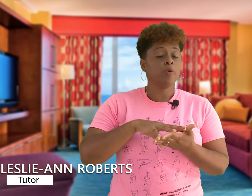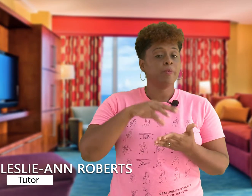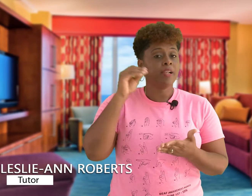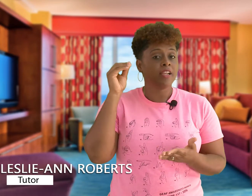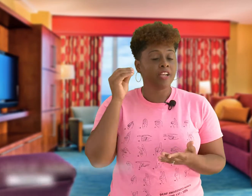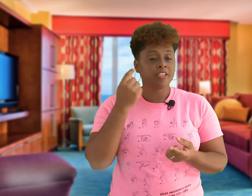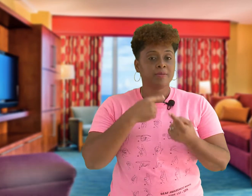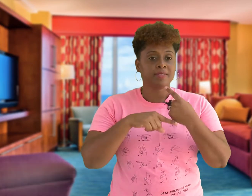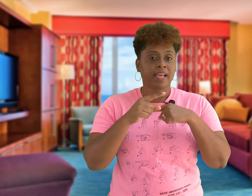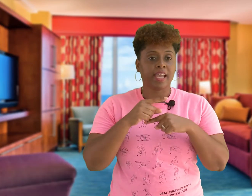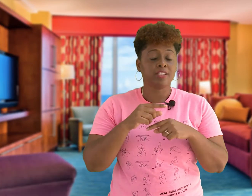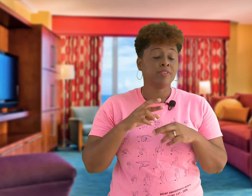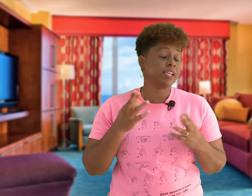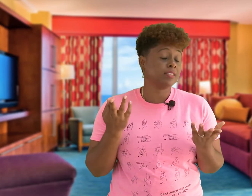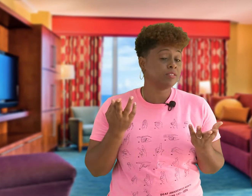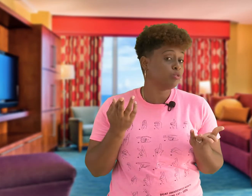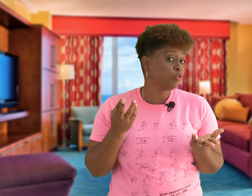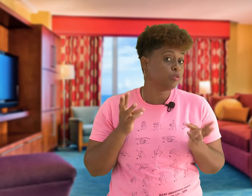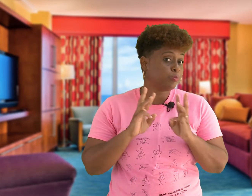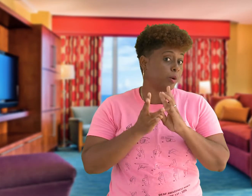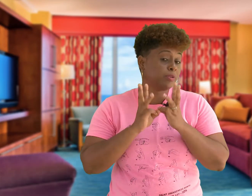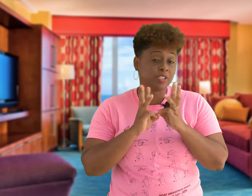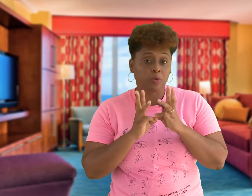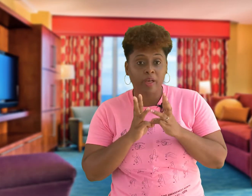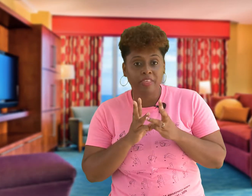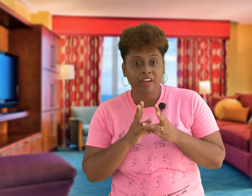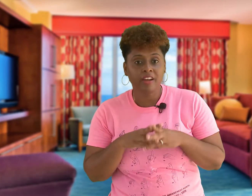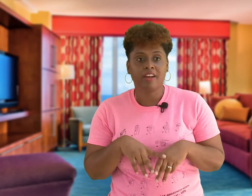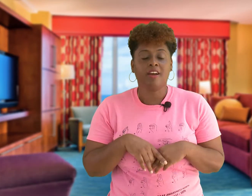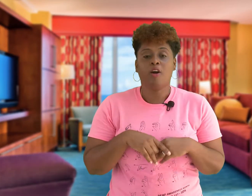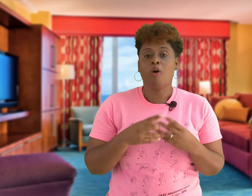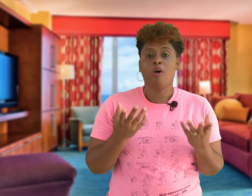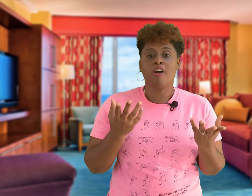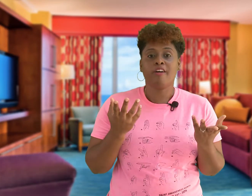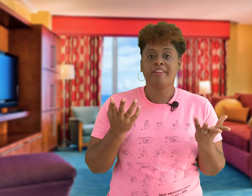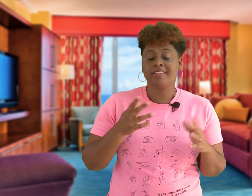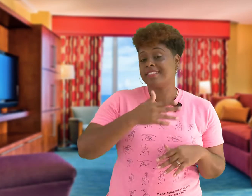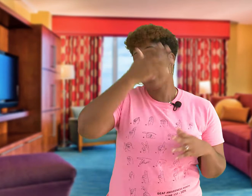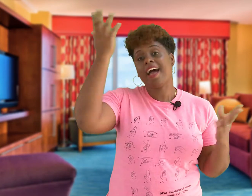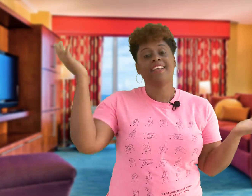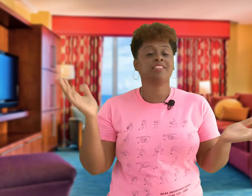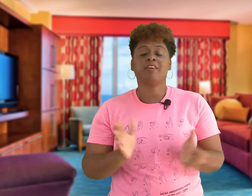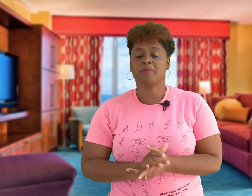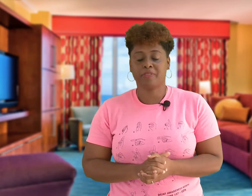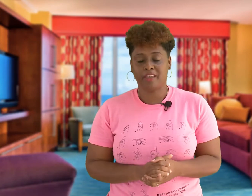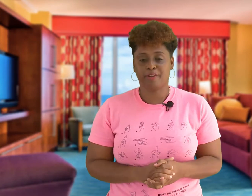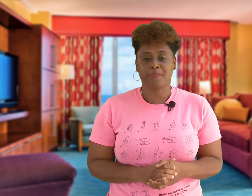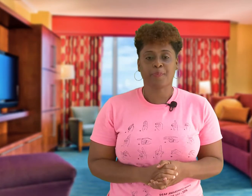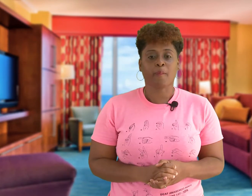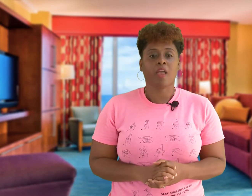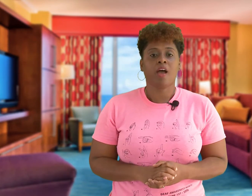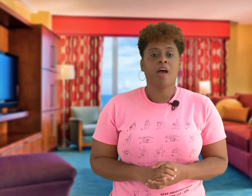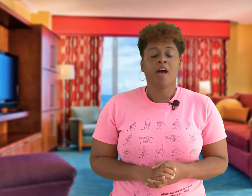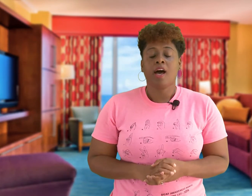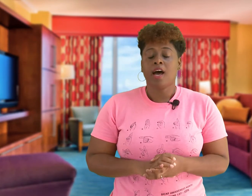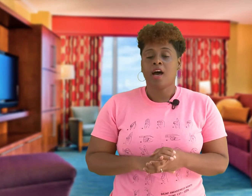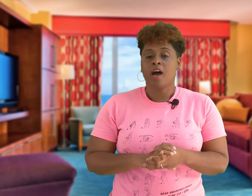we'll be learning some signs related to probably the weather or the sky, stuff up there.